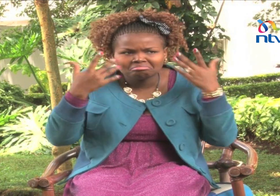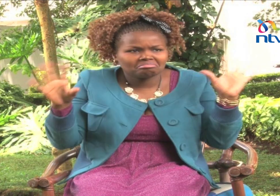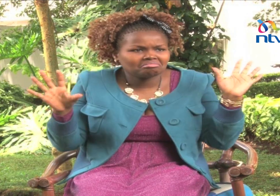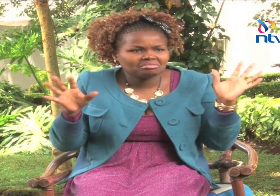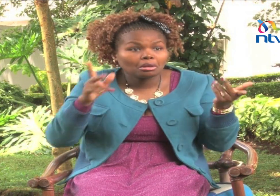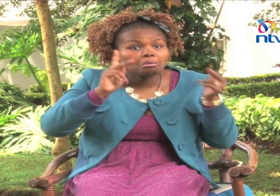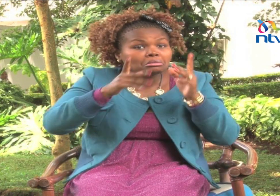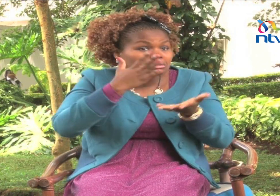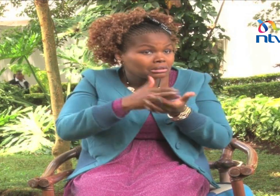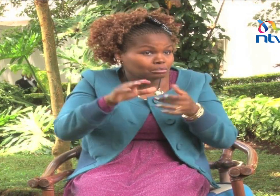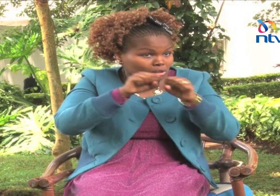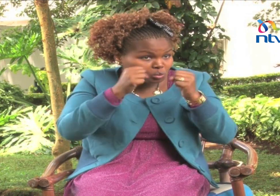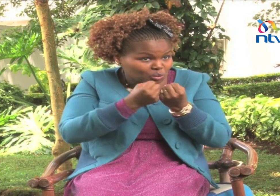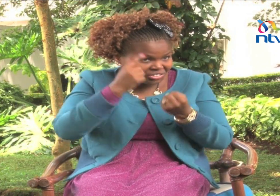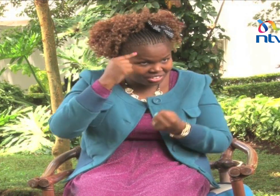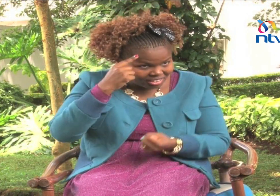respond. It's a very big challenge.